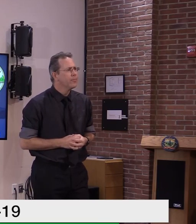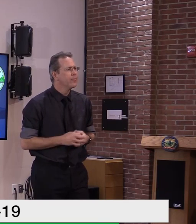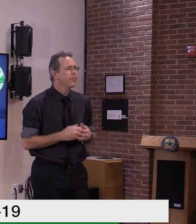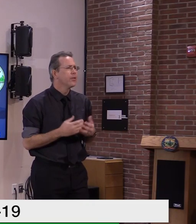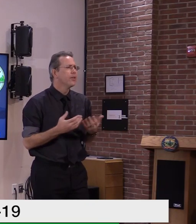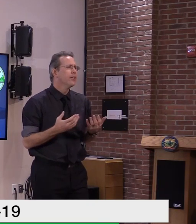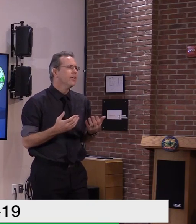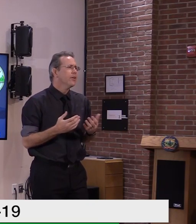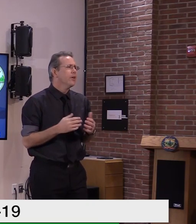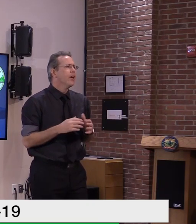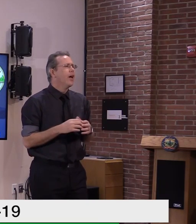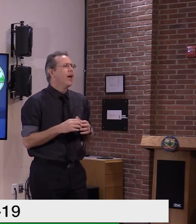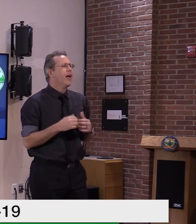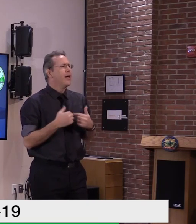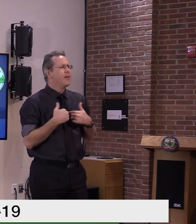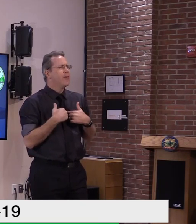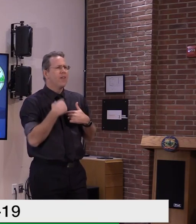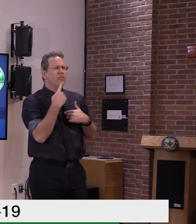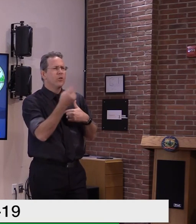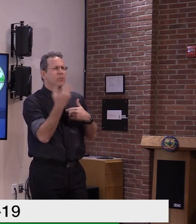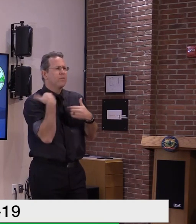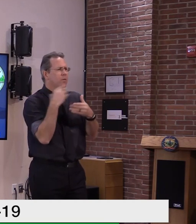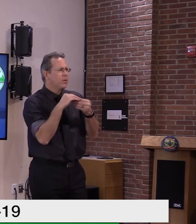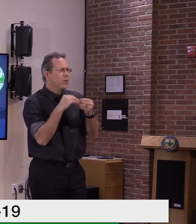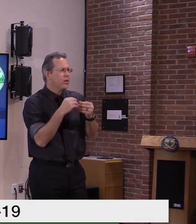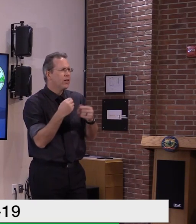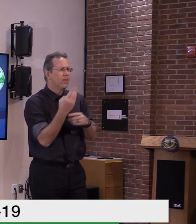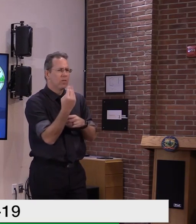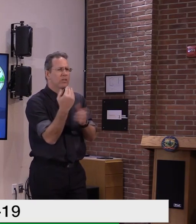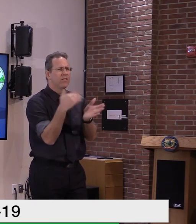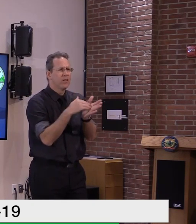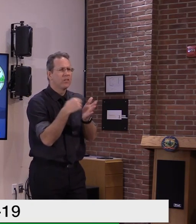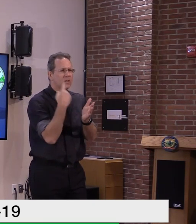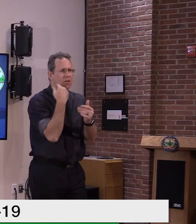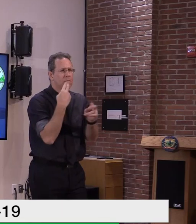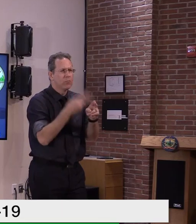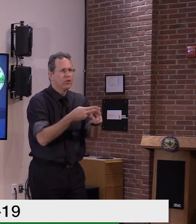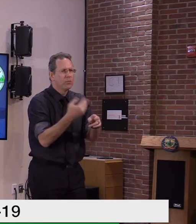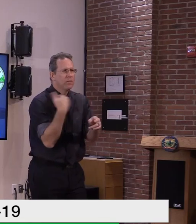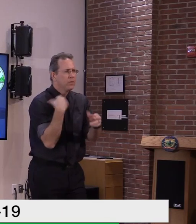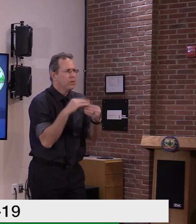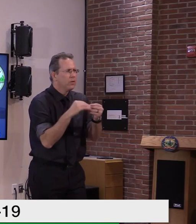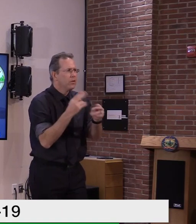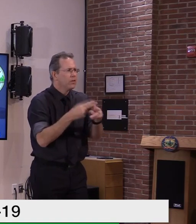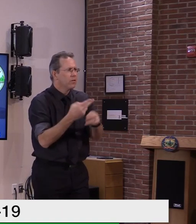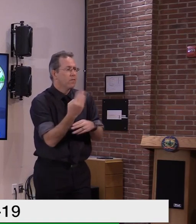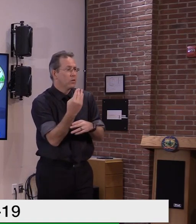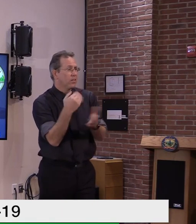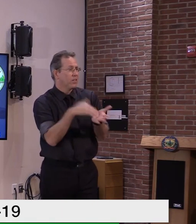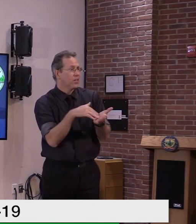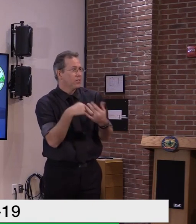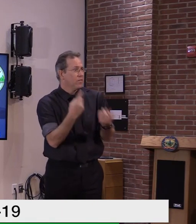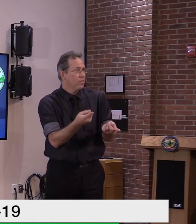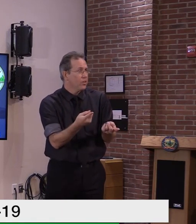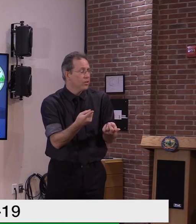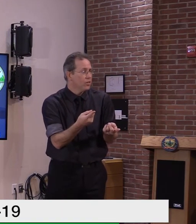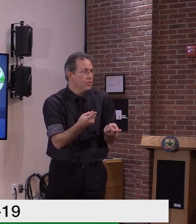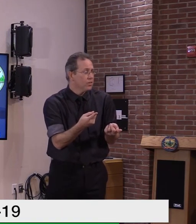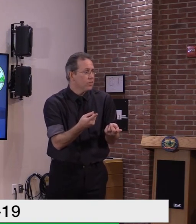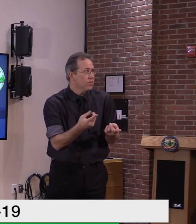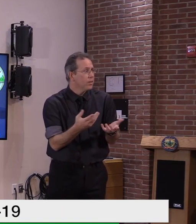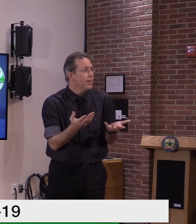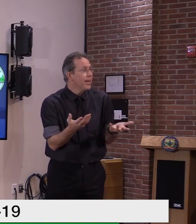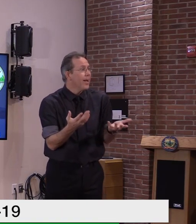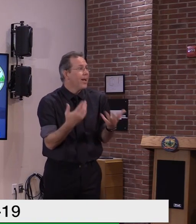the number that I said today, 14,000 Vermonters have been vaccinated. That has a potential of accelerating